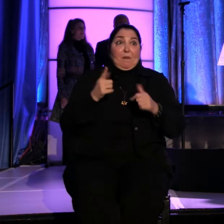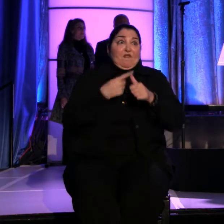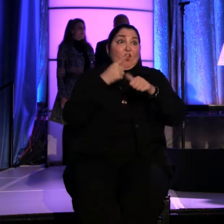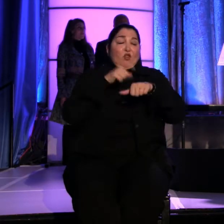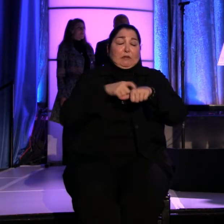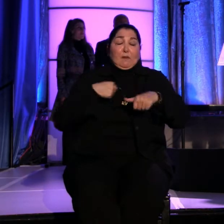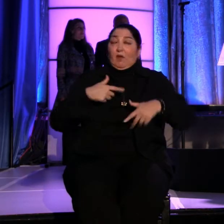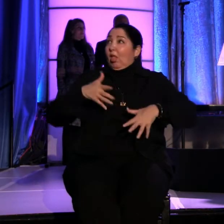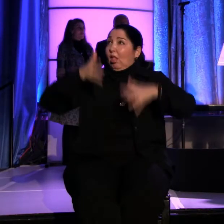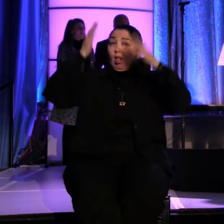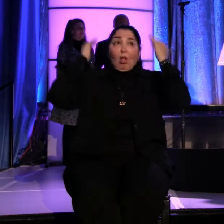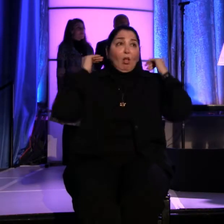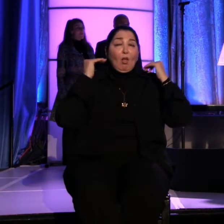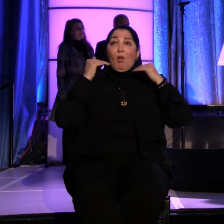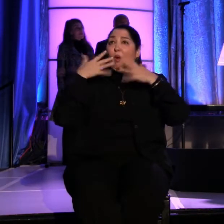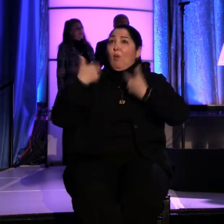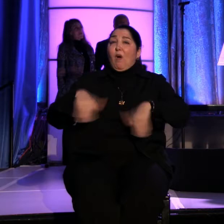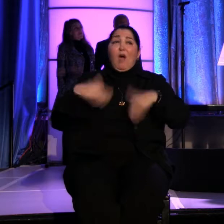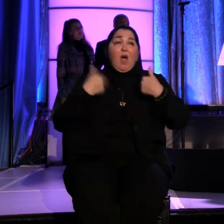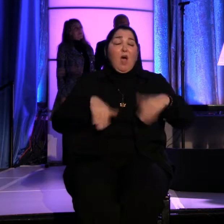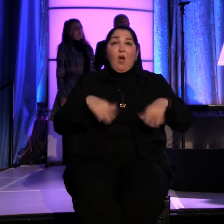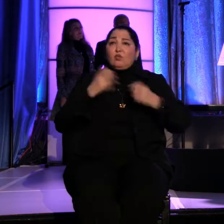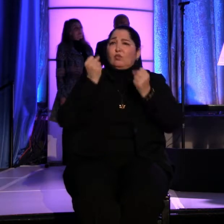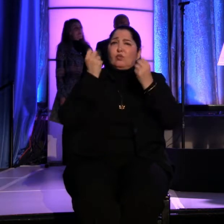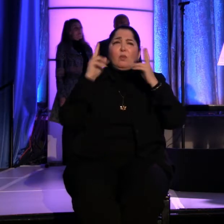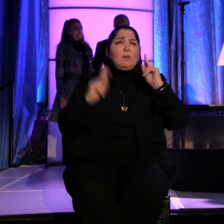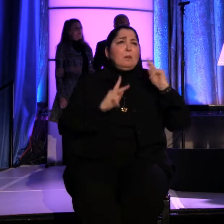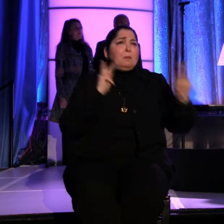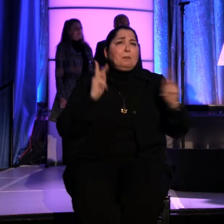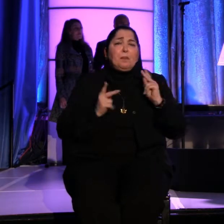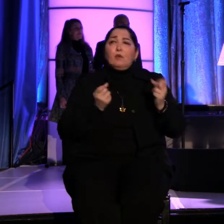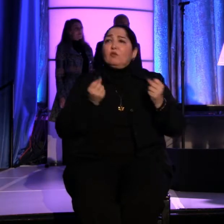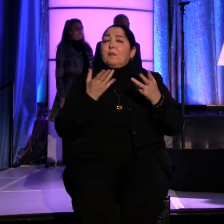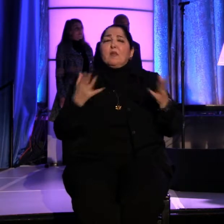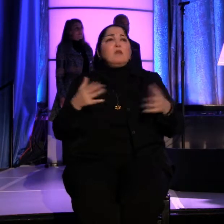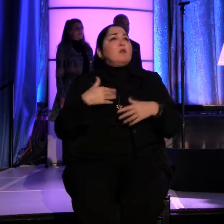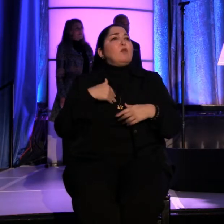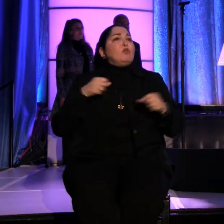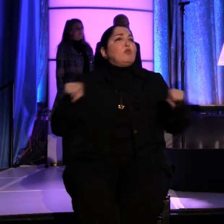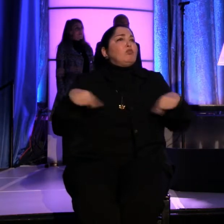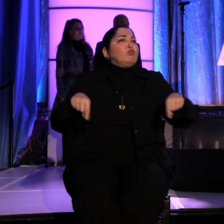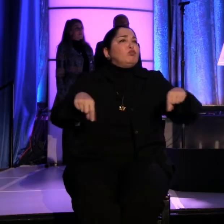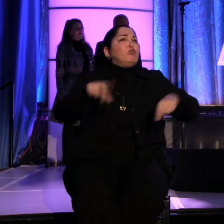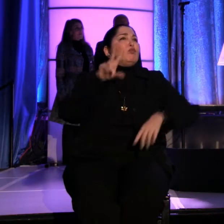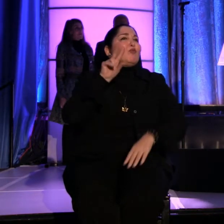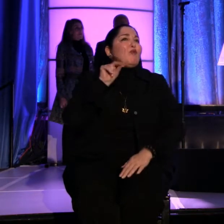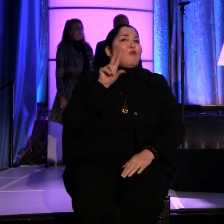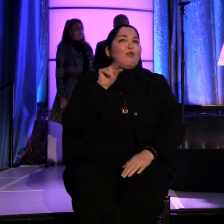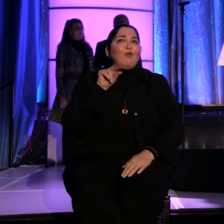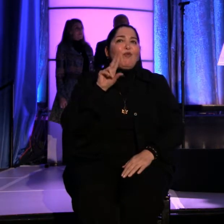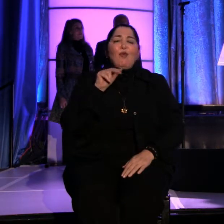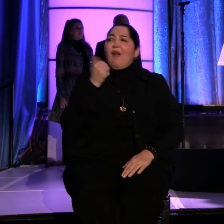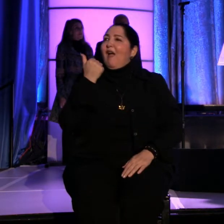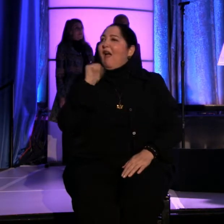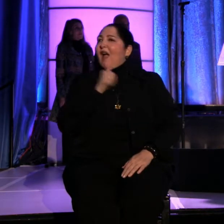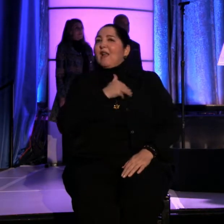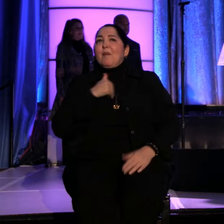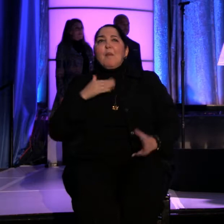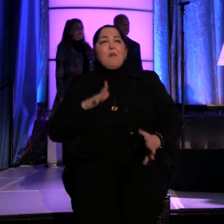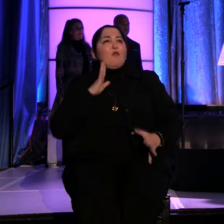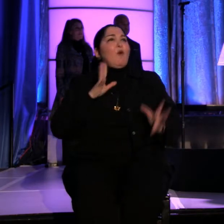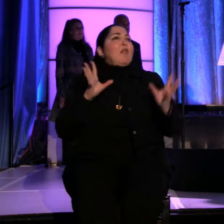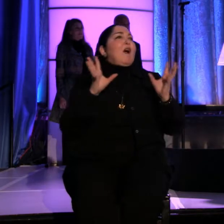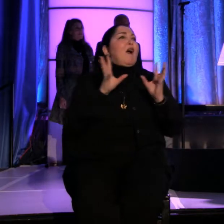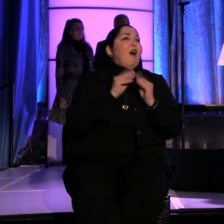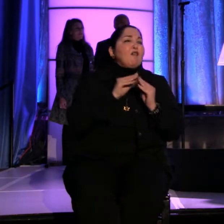time. So please don't hesitate, introduce yourself to us or to any members of the conference committee, to the APAP